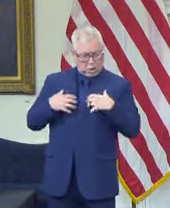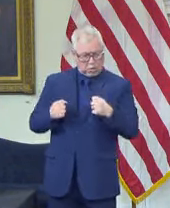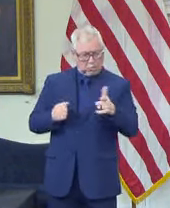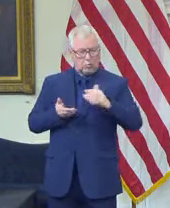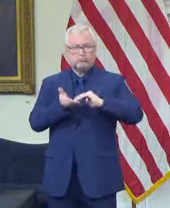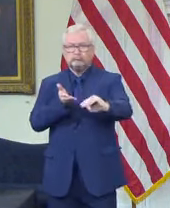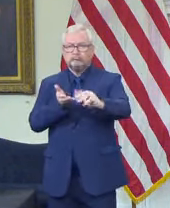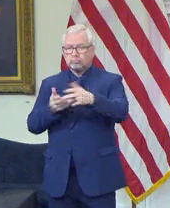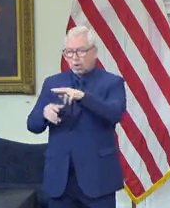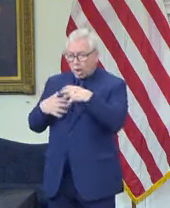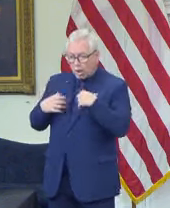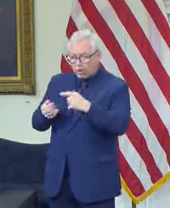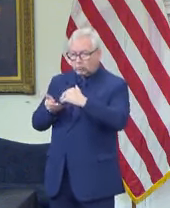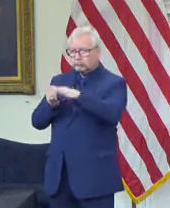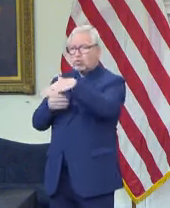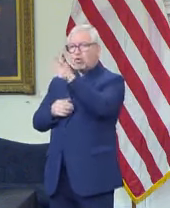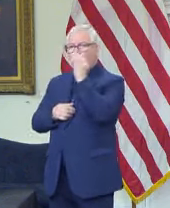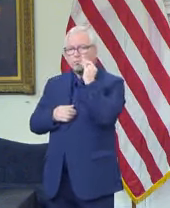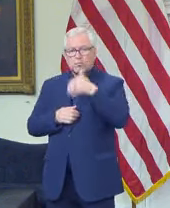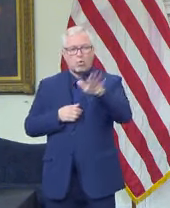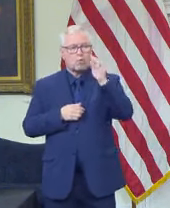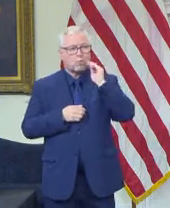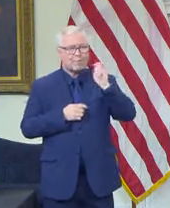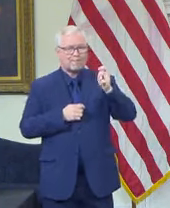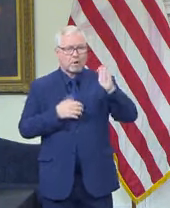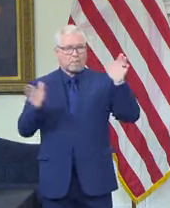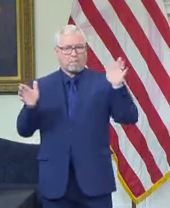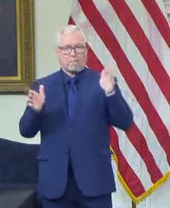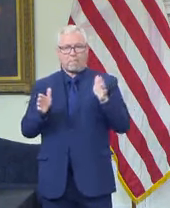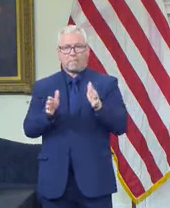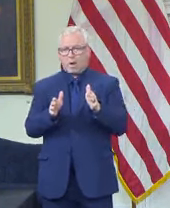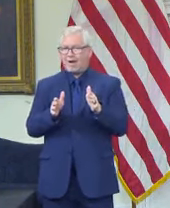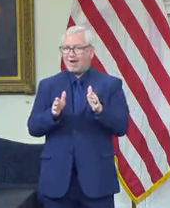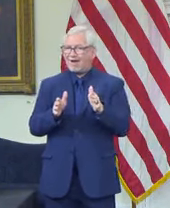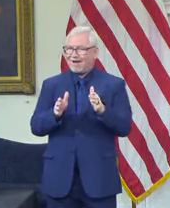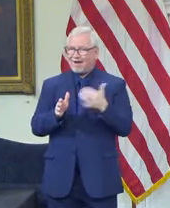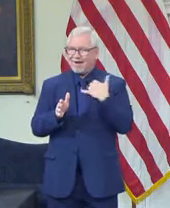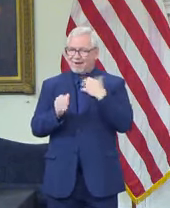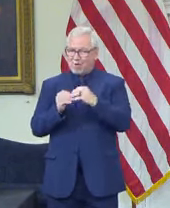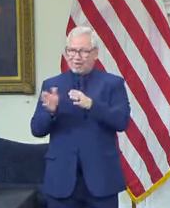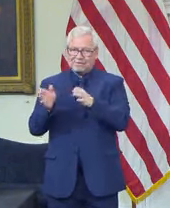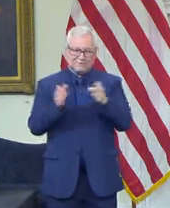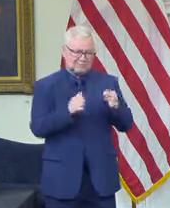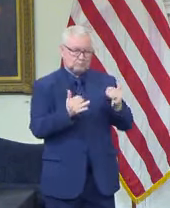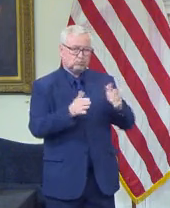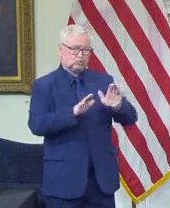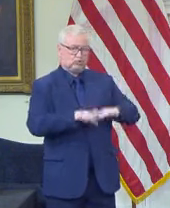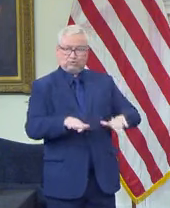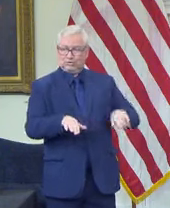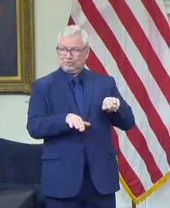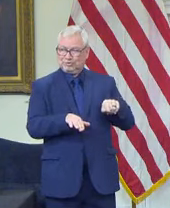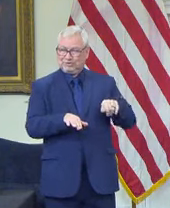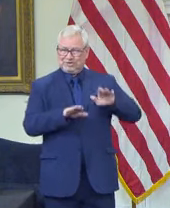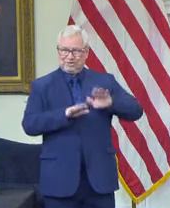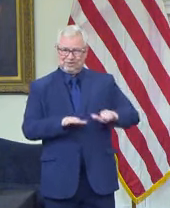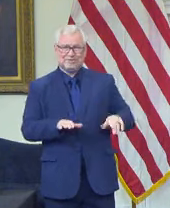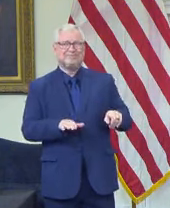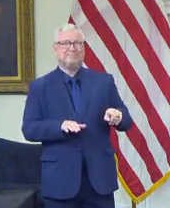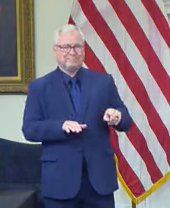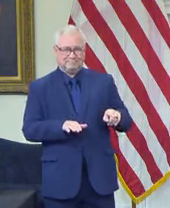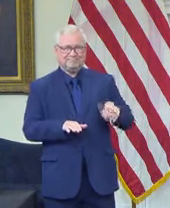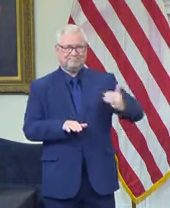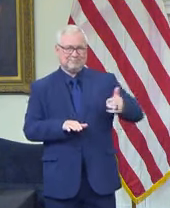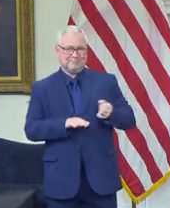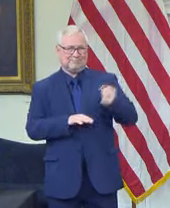hospital faster. Pediatric hospitalizations continue to make up only roughly